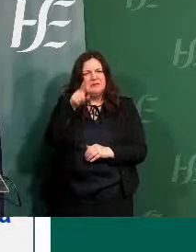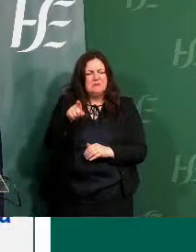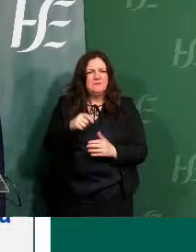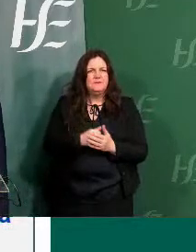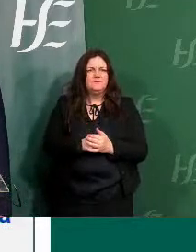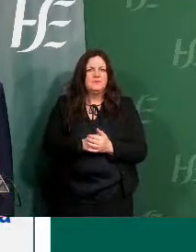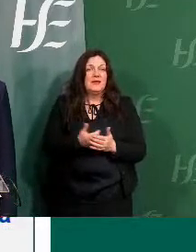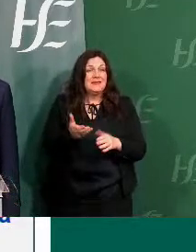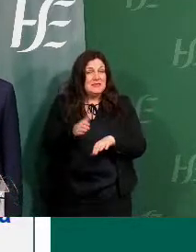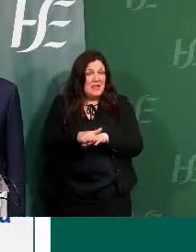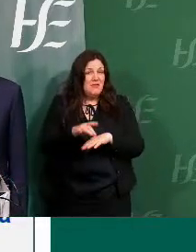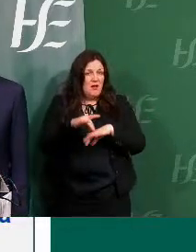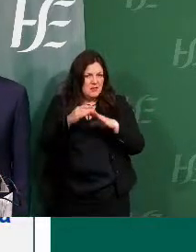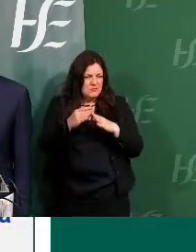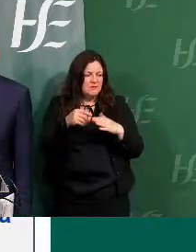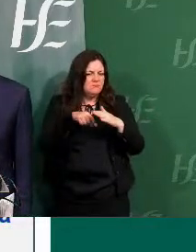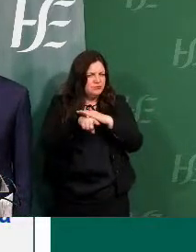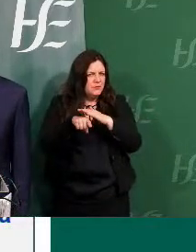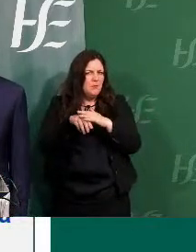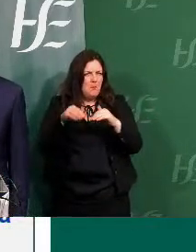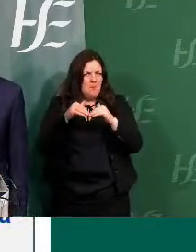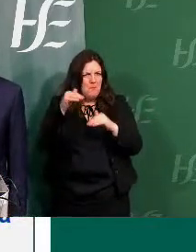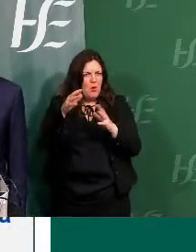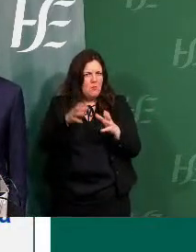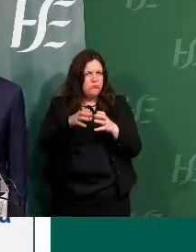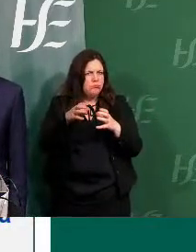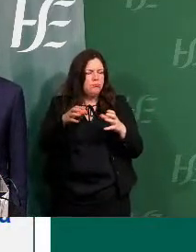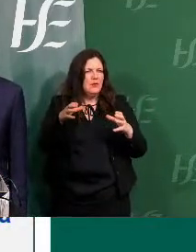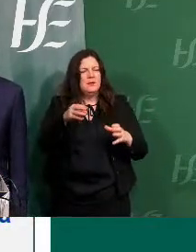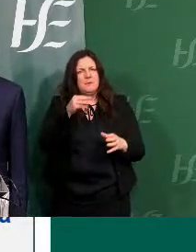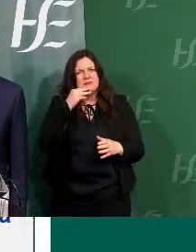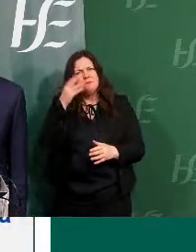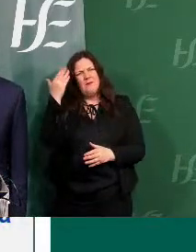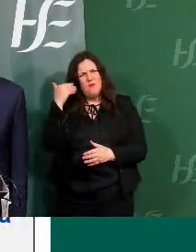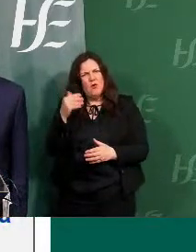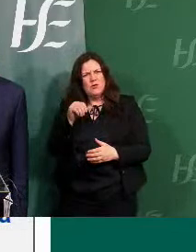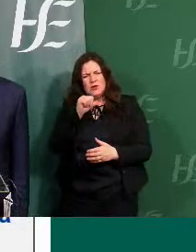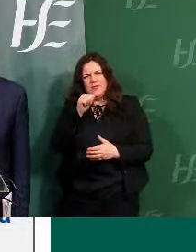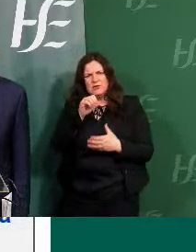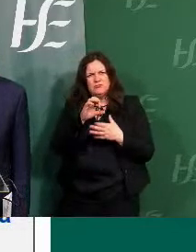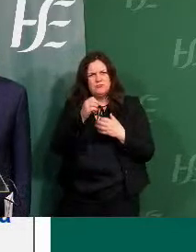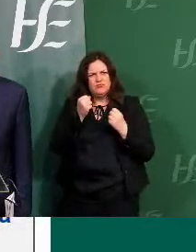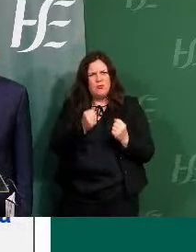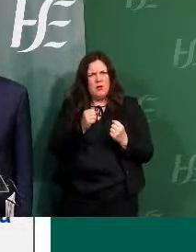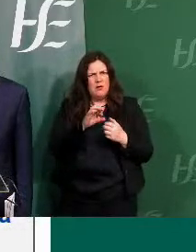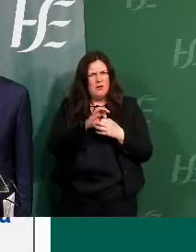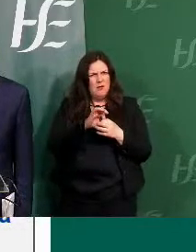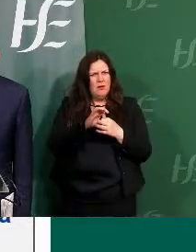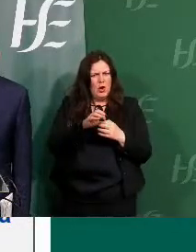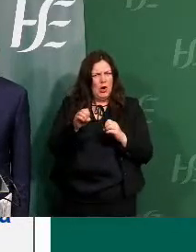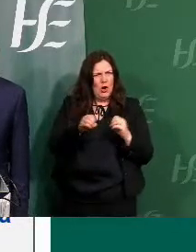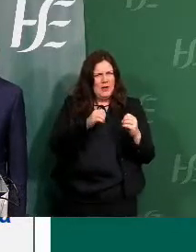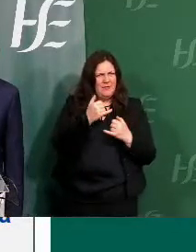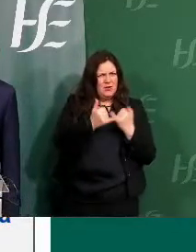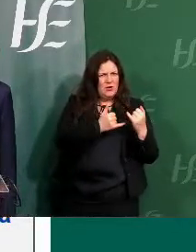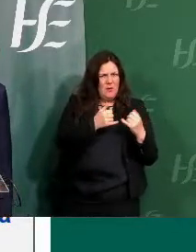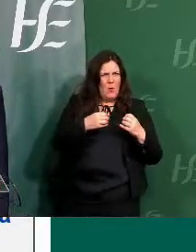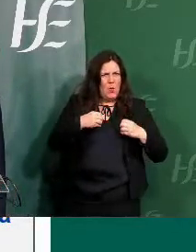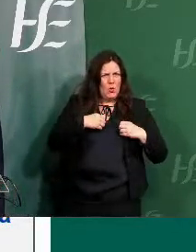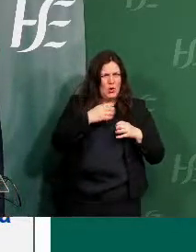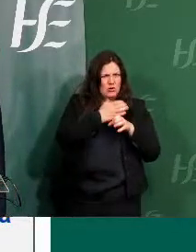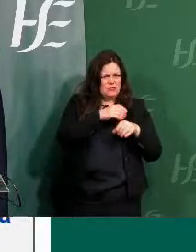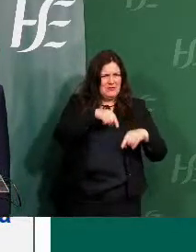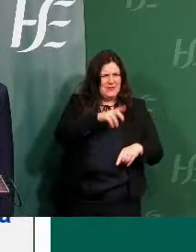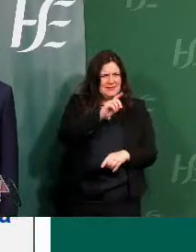Hospitalization, we're increasing linked to the Delta. Perhaps that link wasn't as strong, thankfully, as it was earlier in this year, like our own country,